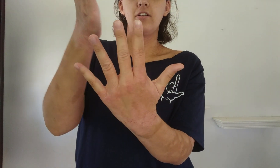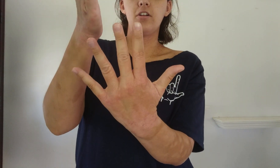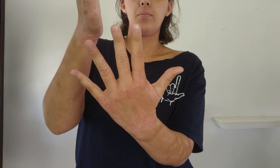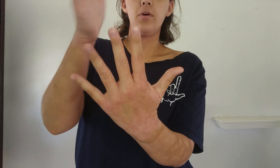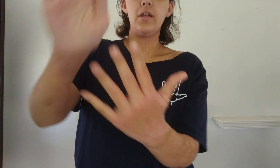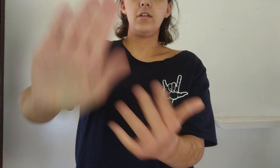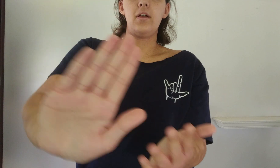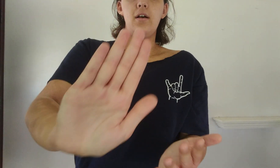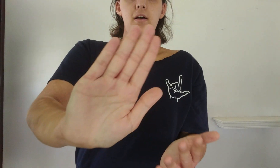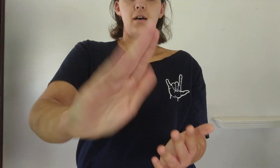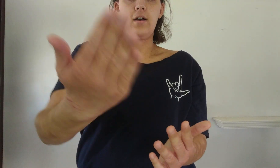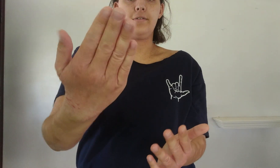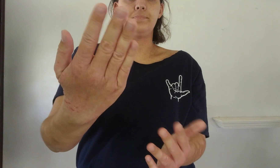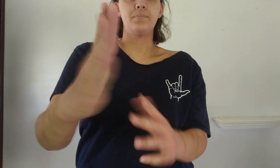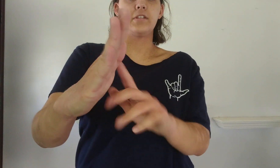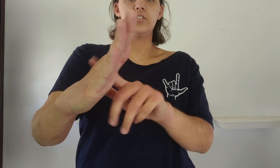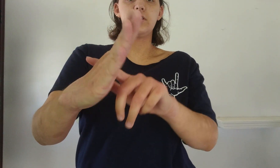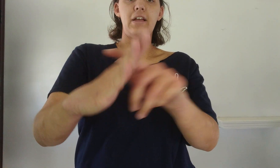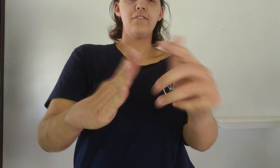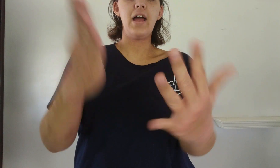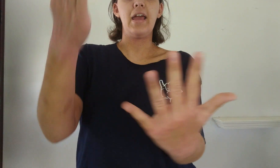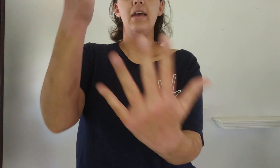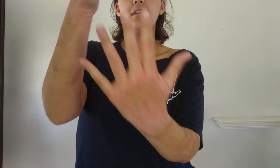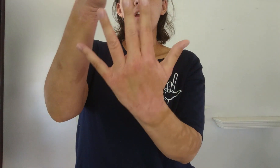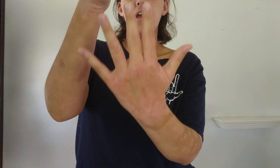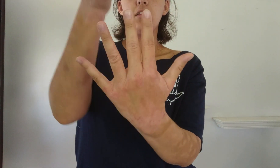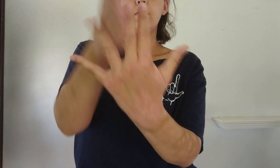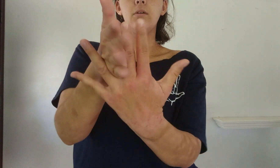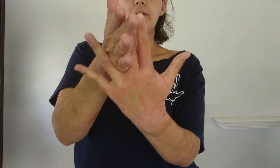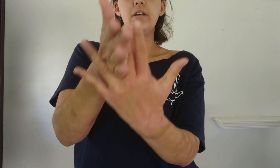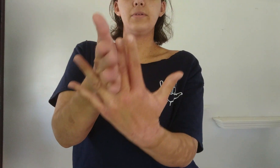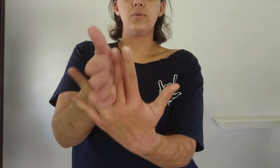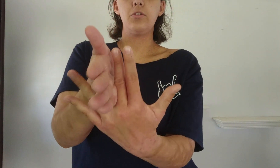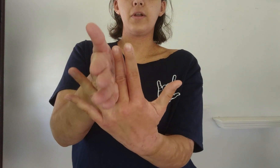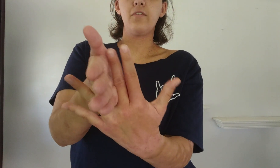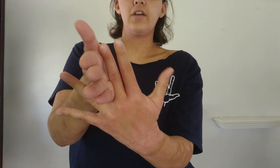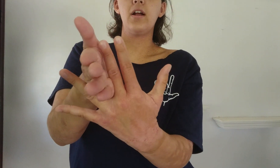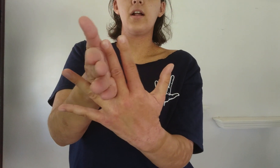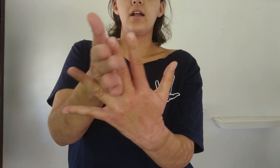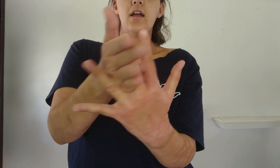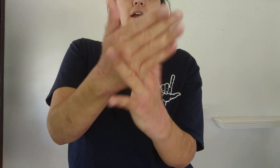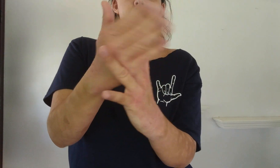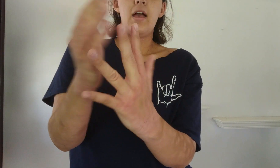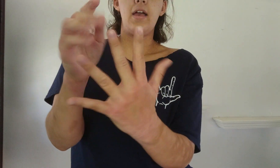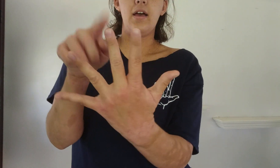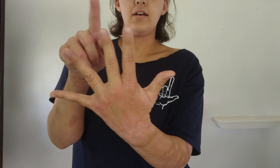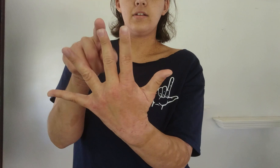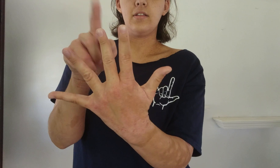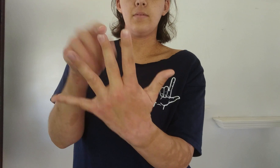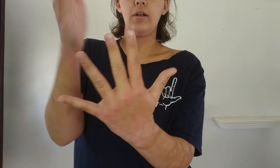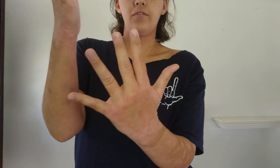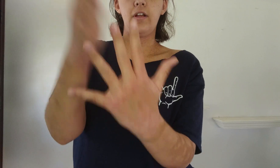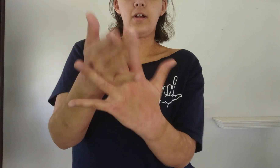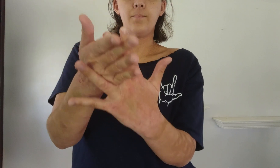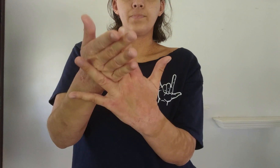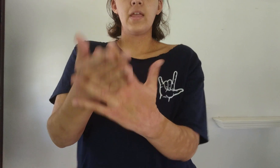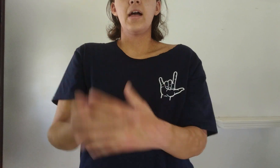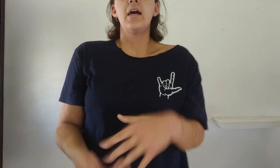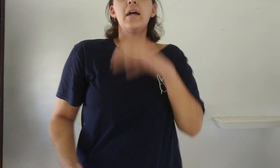going to put just like a flat hand in the middle between the ring finger and the middle finger.